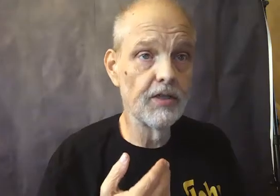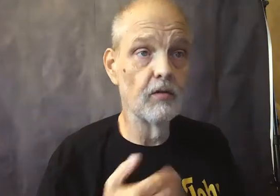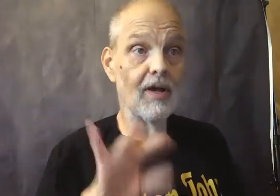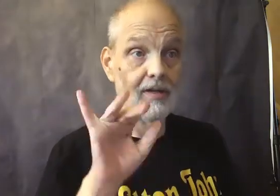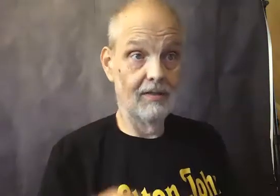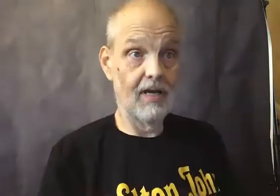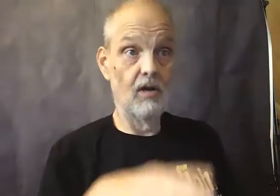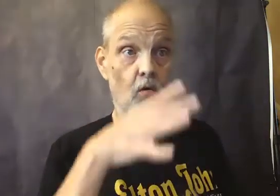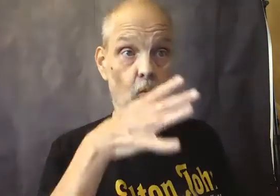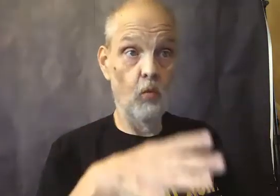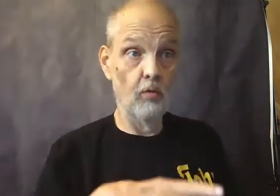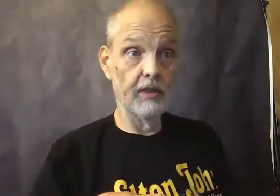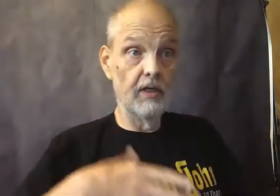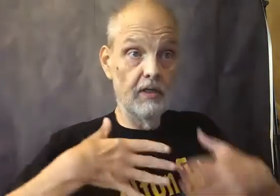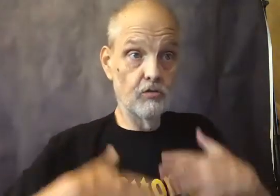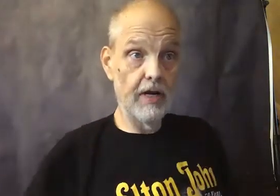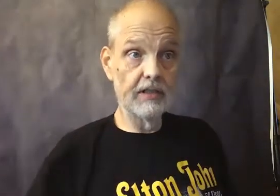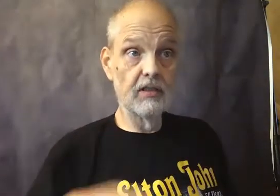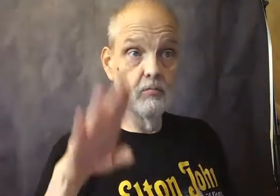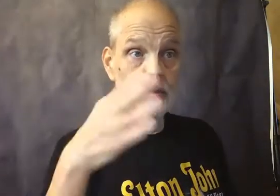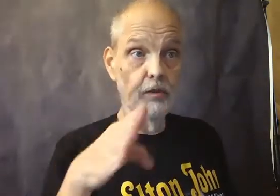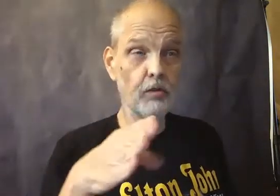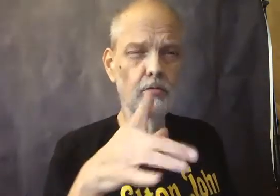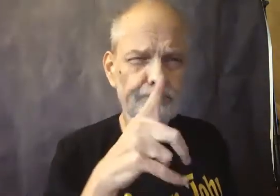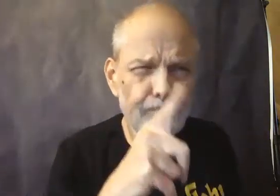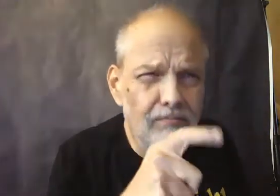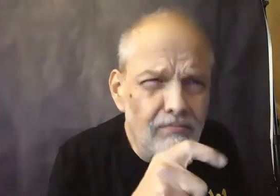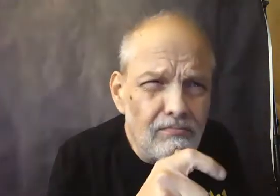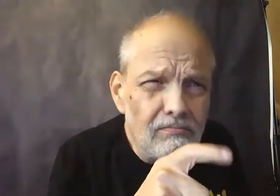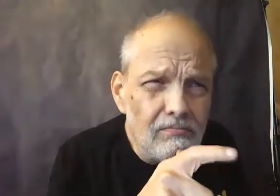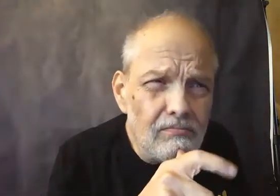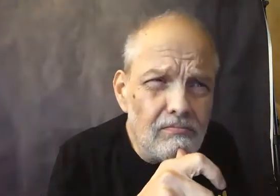So that woman, dress, blue.